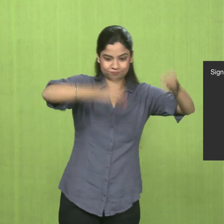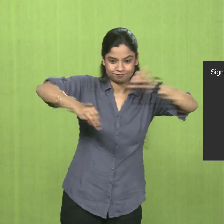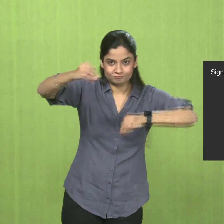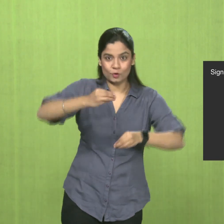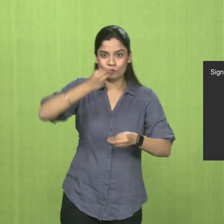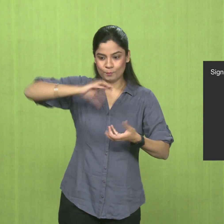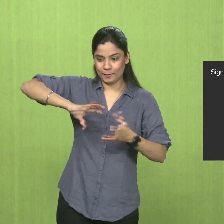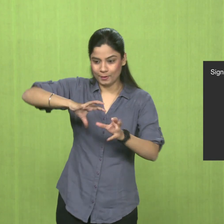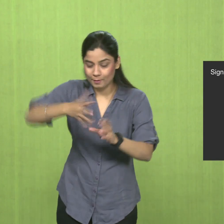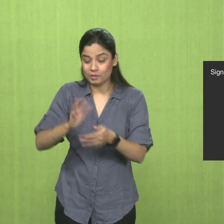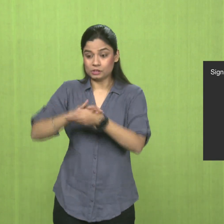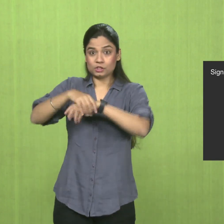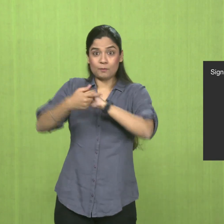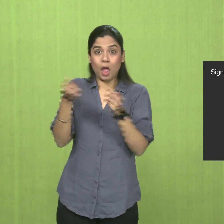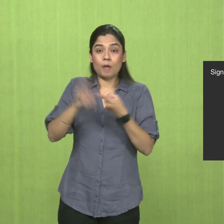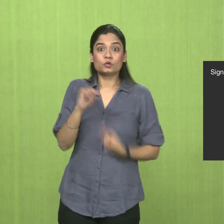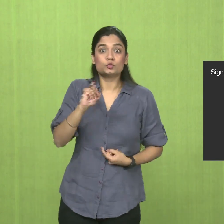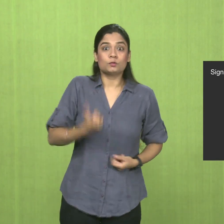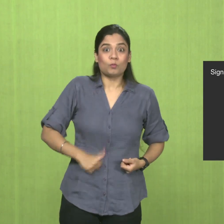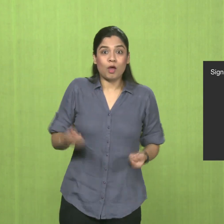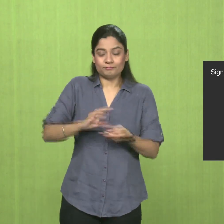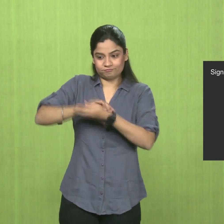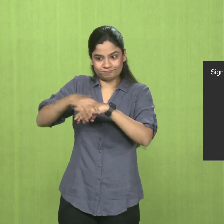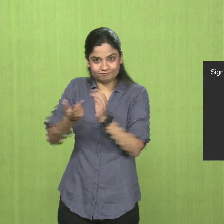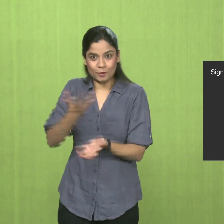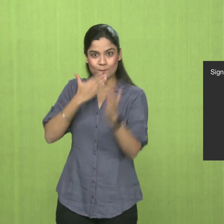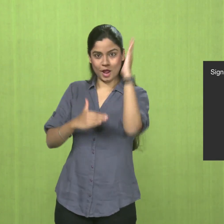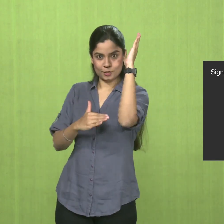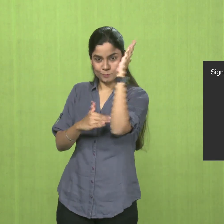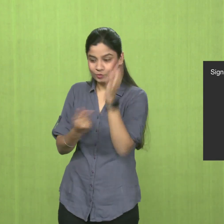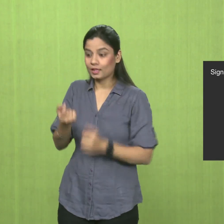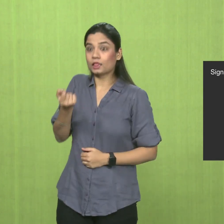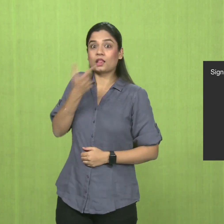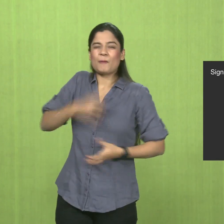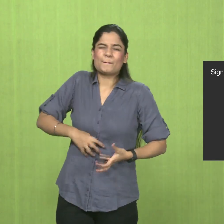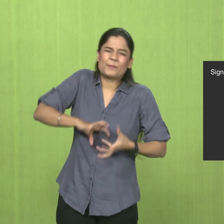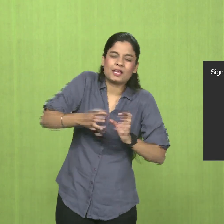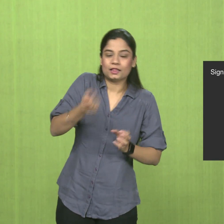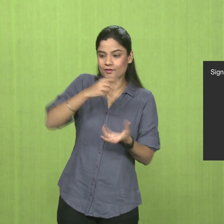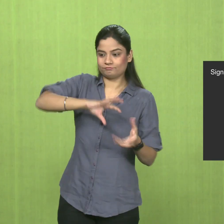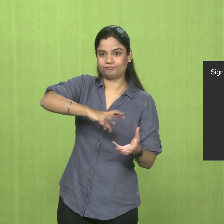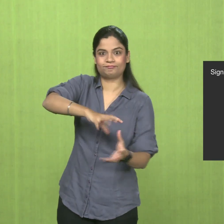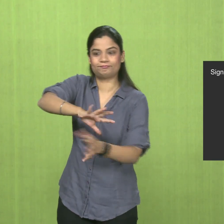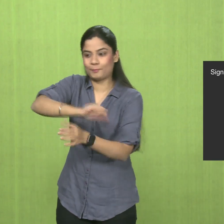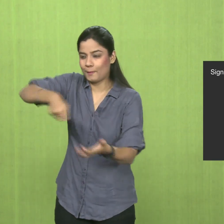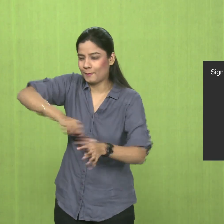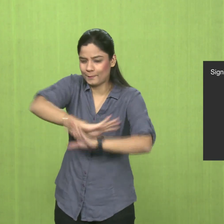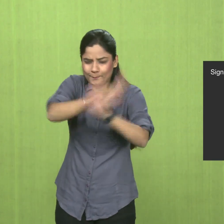are we going to take there, what are we going to need for the journey, the medicines that we will need,